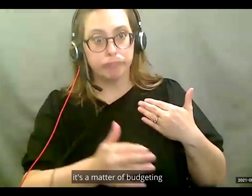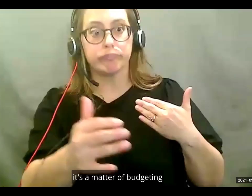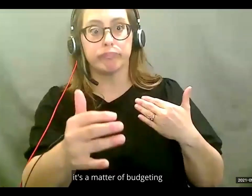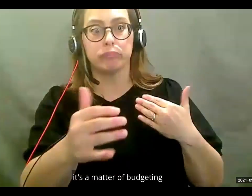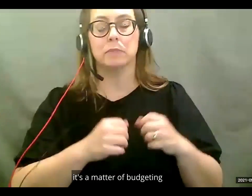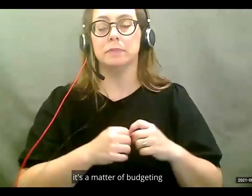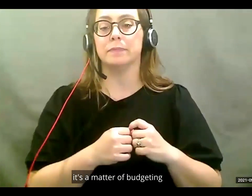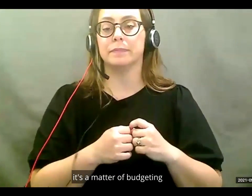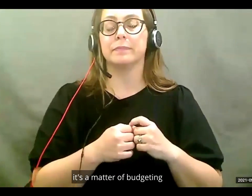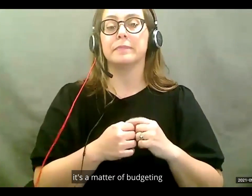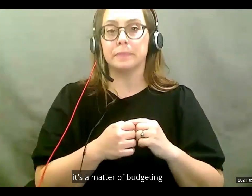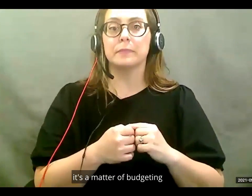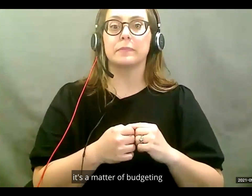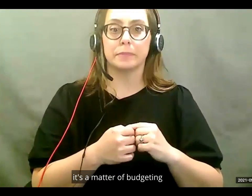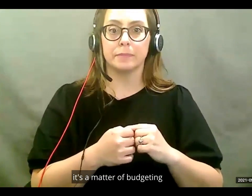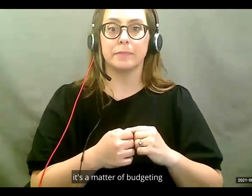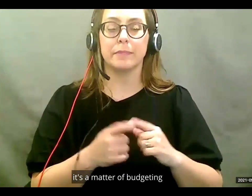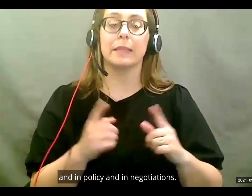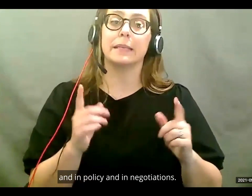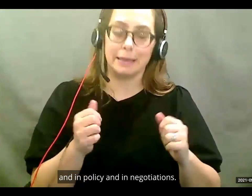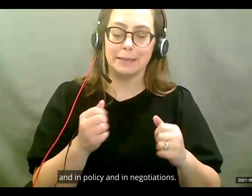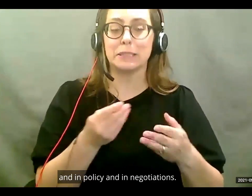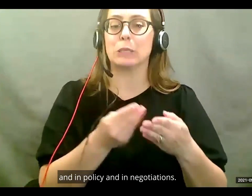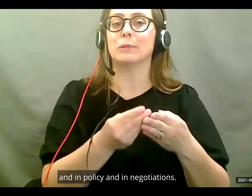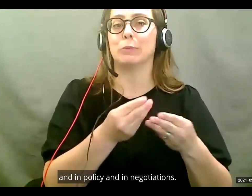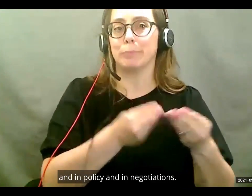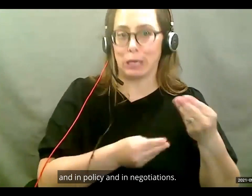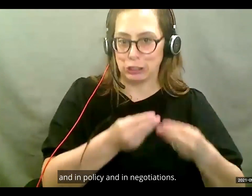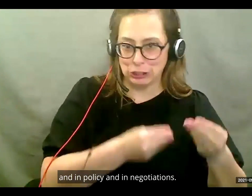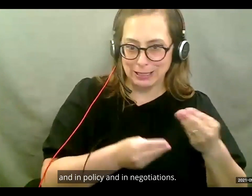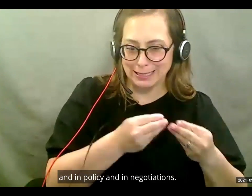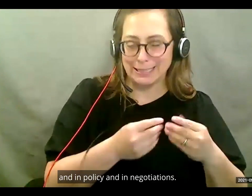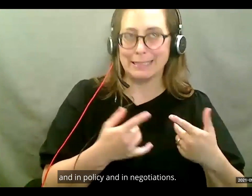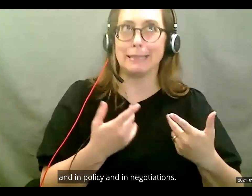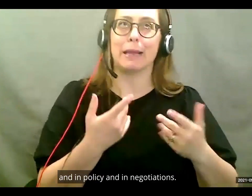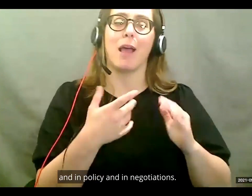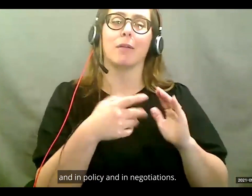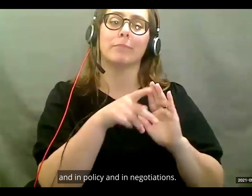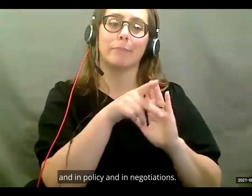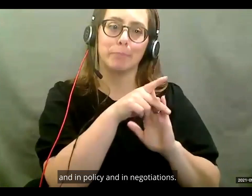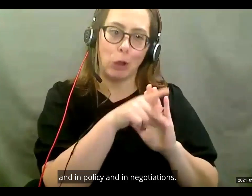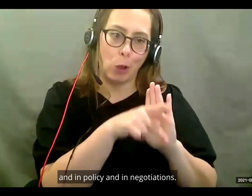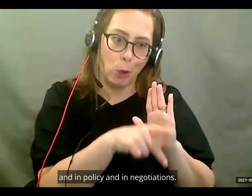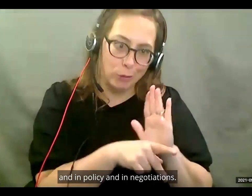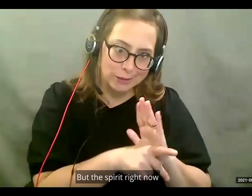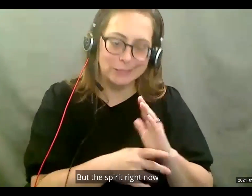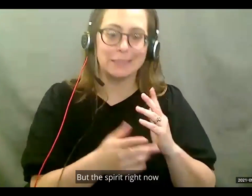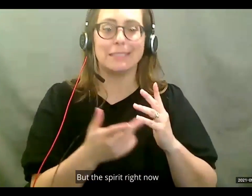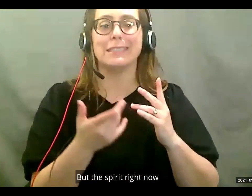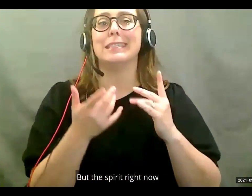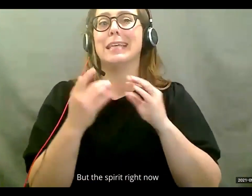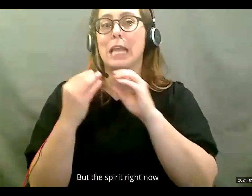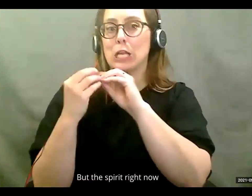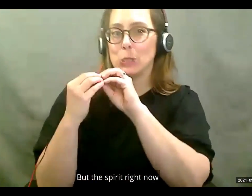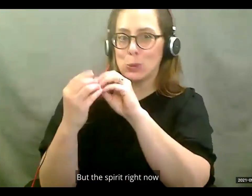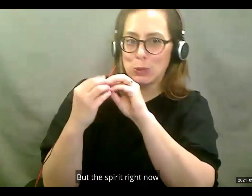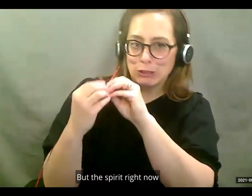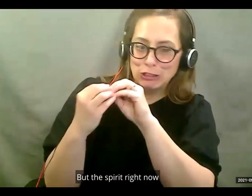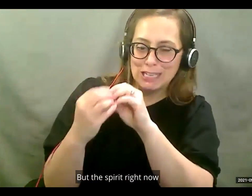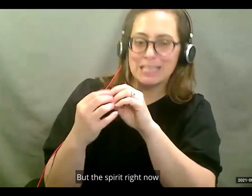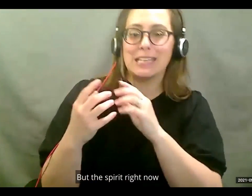it's a matter of budgeting and policy and negotiations, but